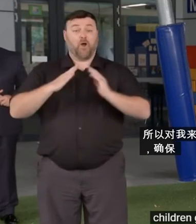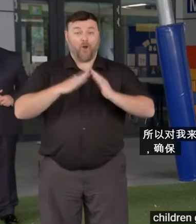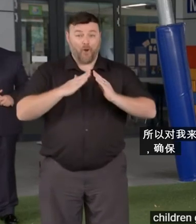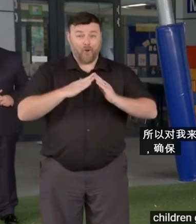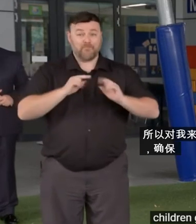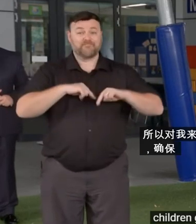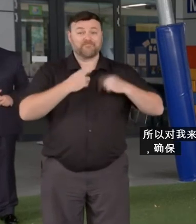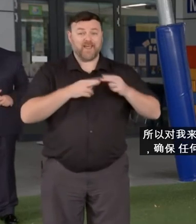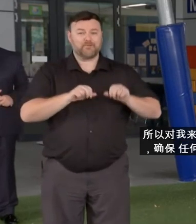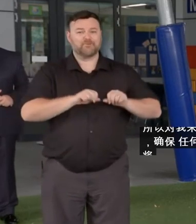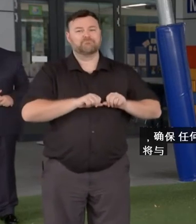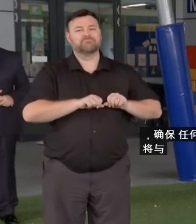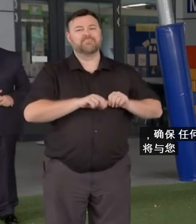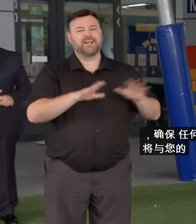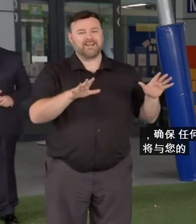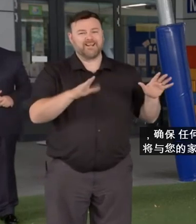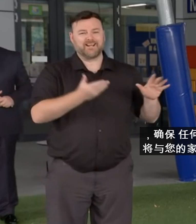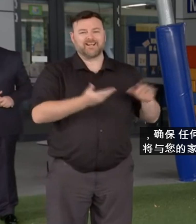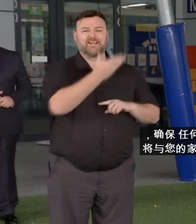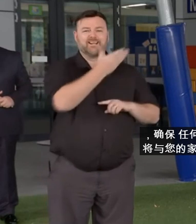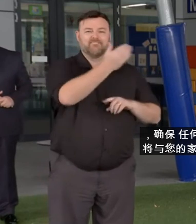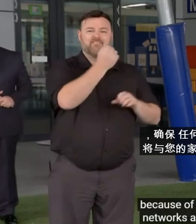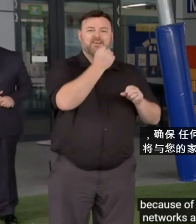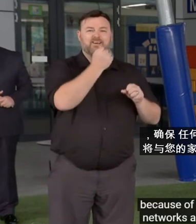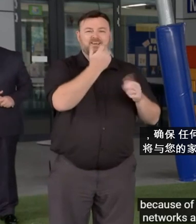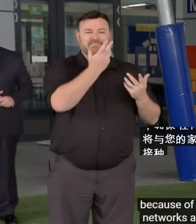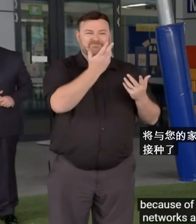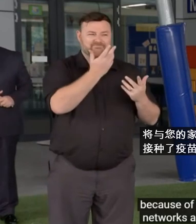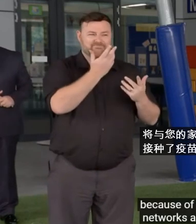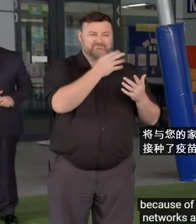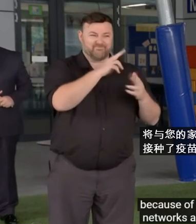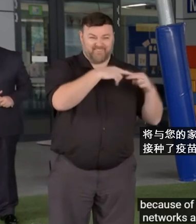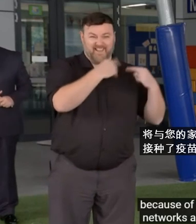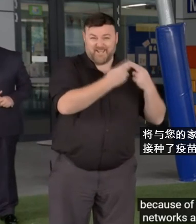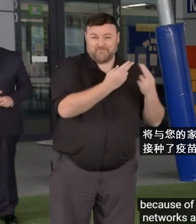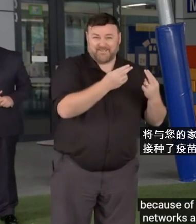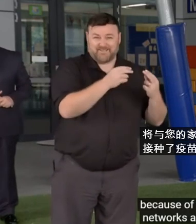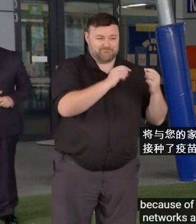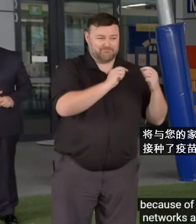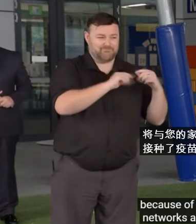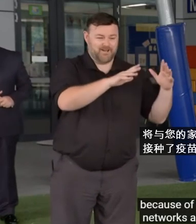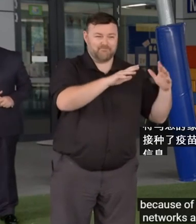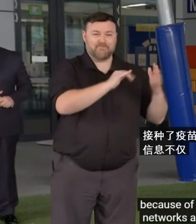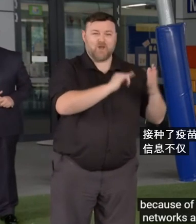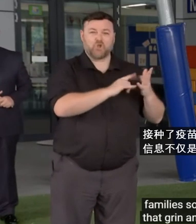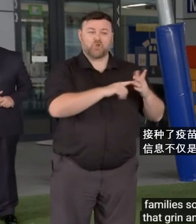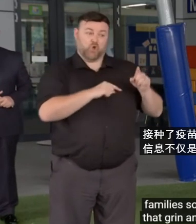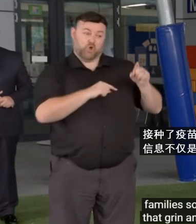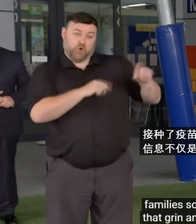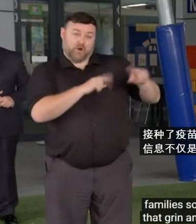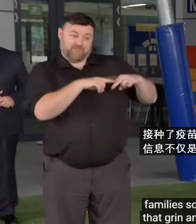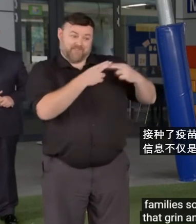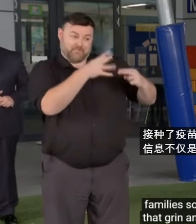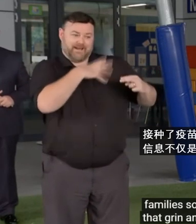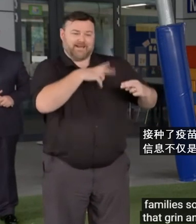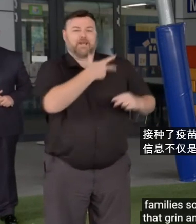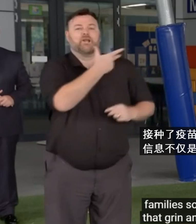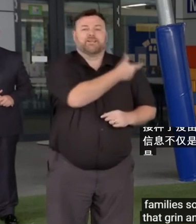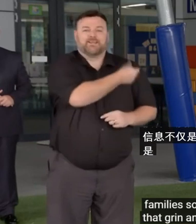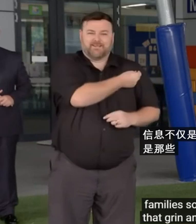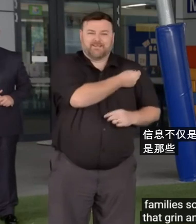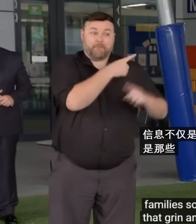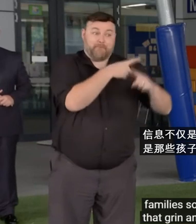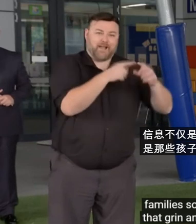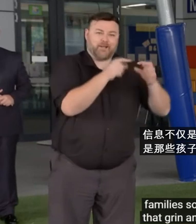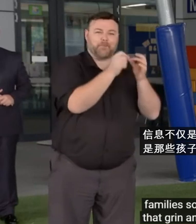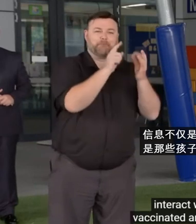that anyone that's going to interact with your family is vaccinated and boosted. And so my message is not only to the children, but